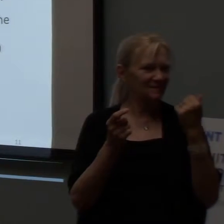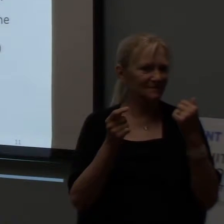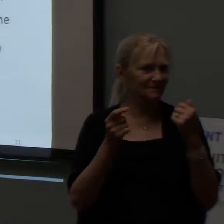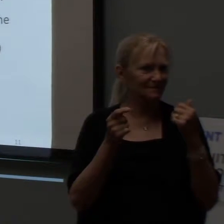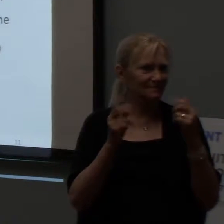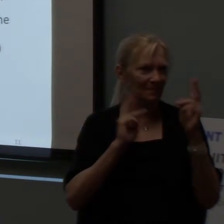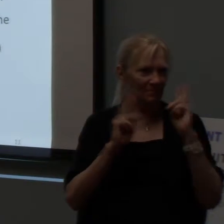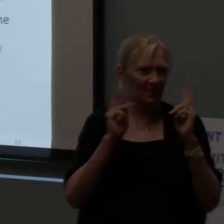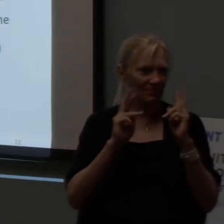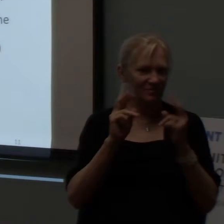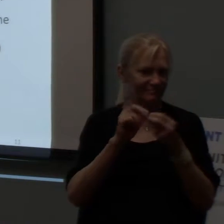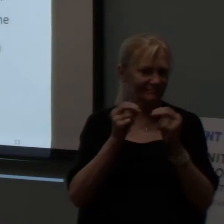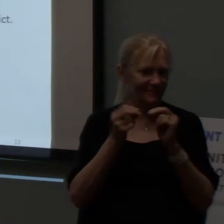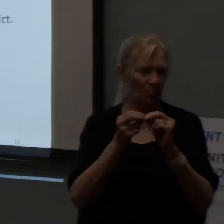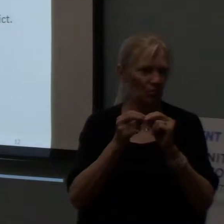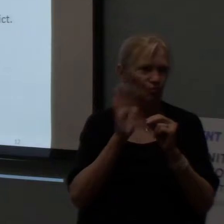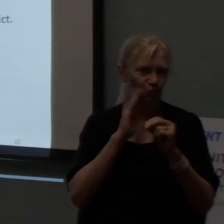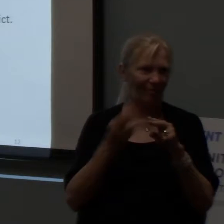after the